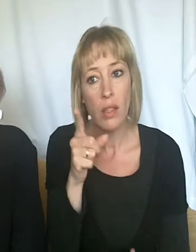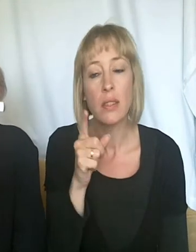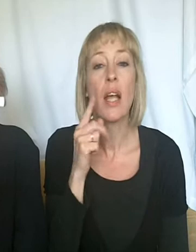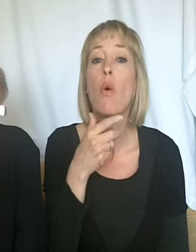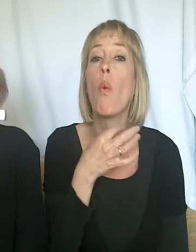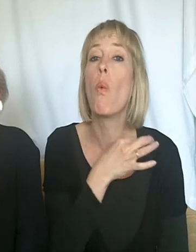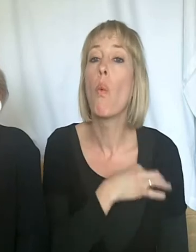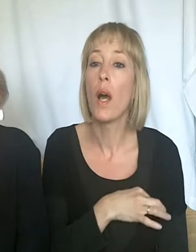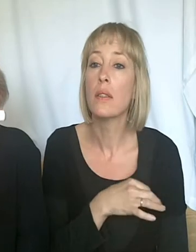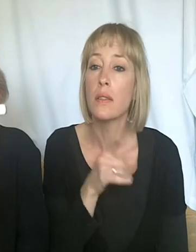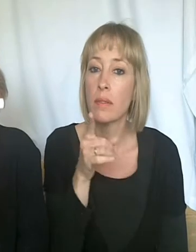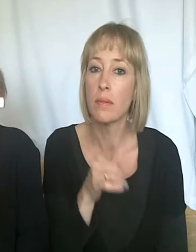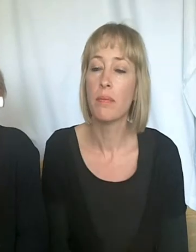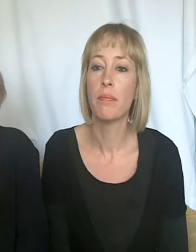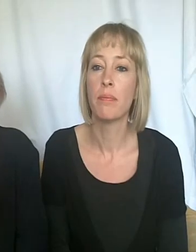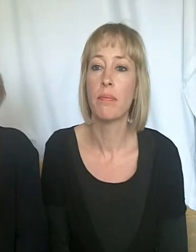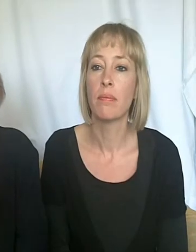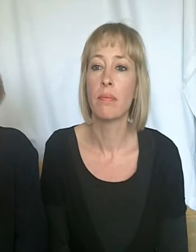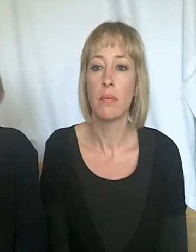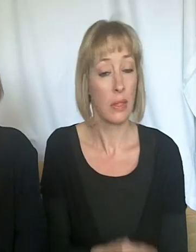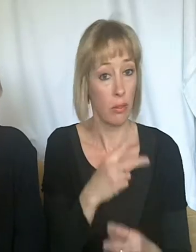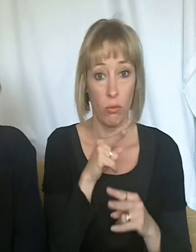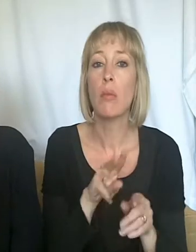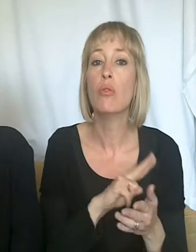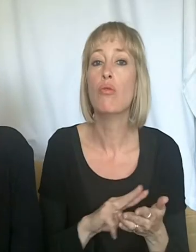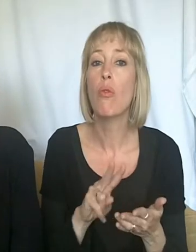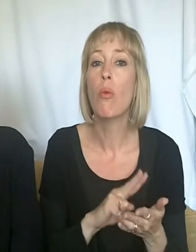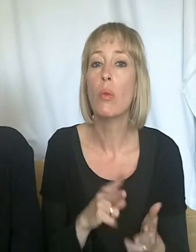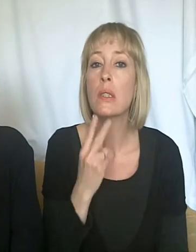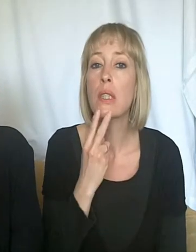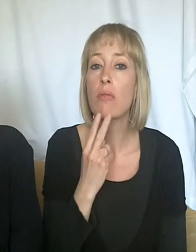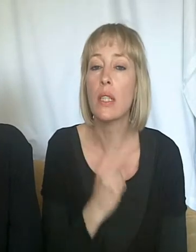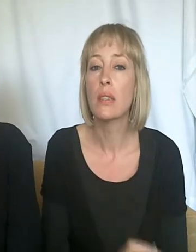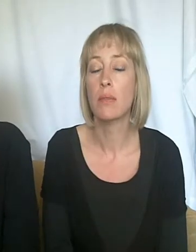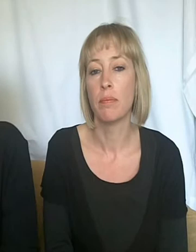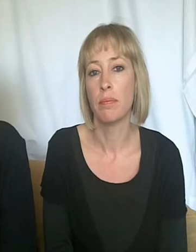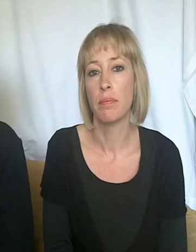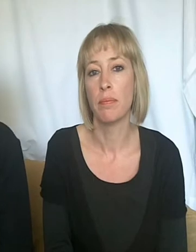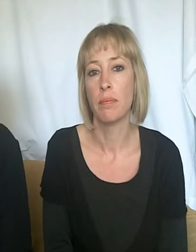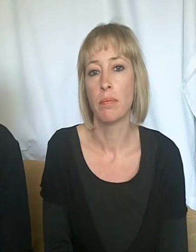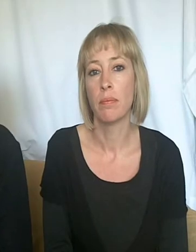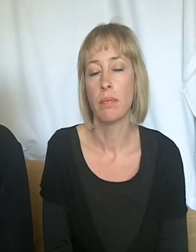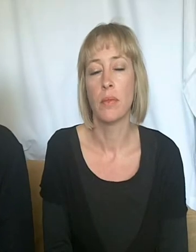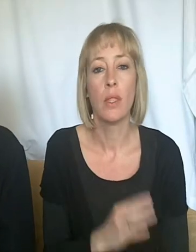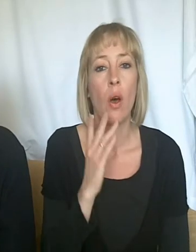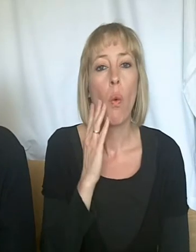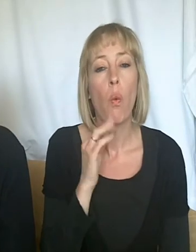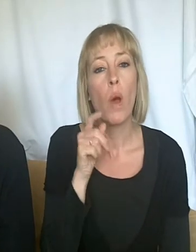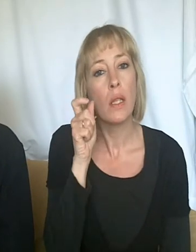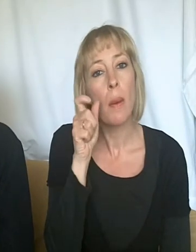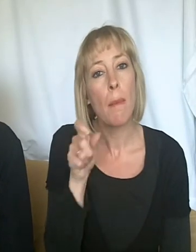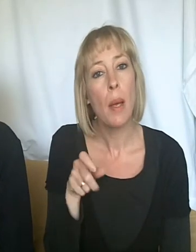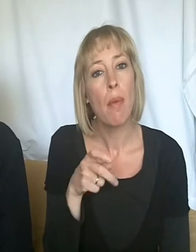white. That looks just like a cigarette. But when people